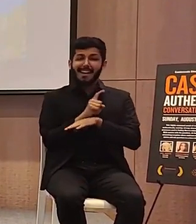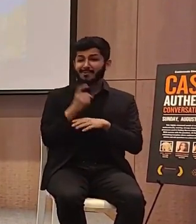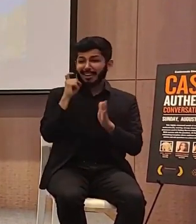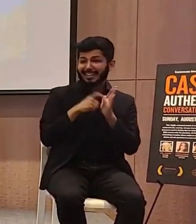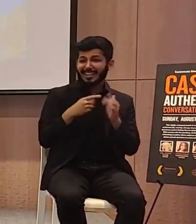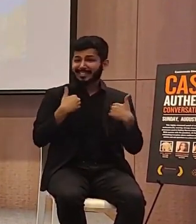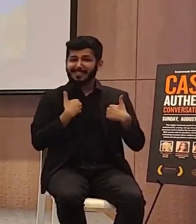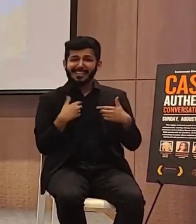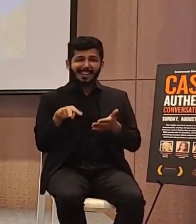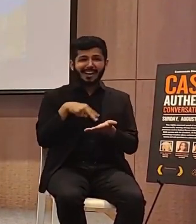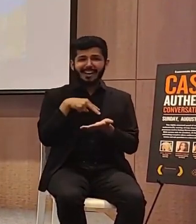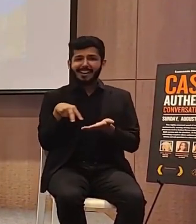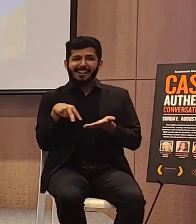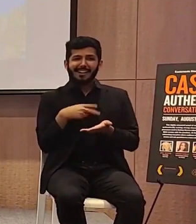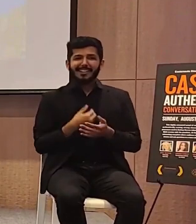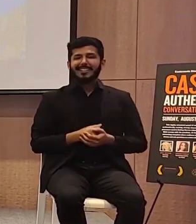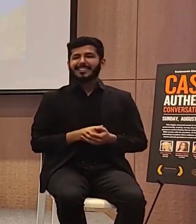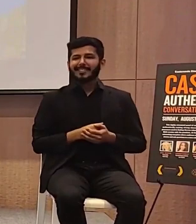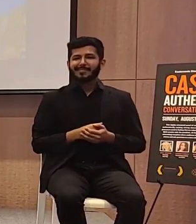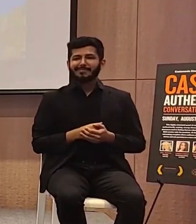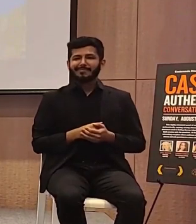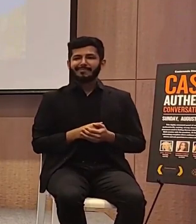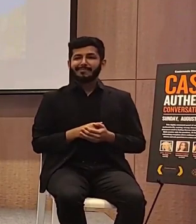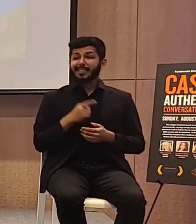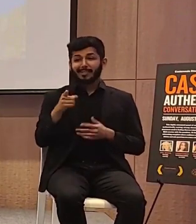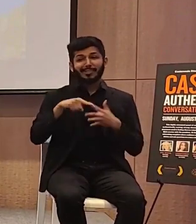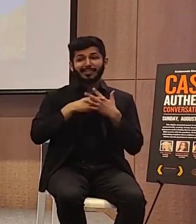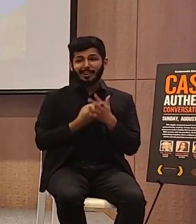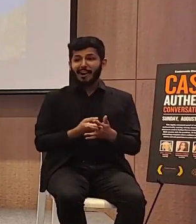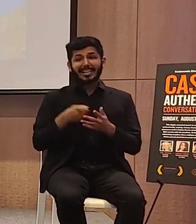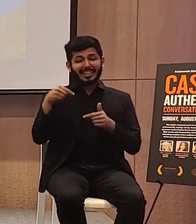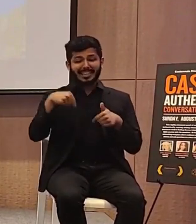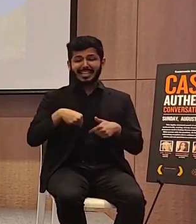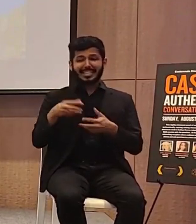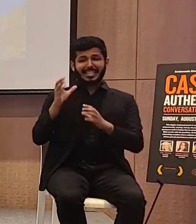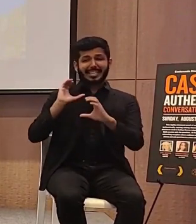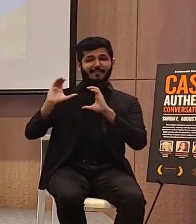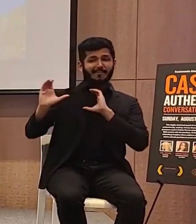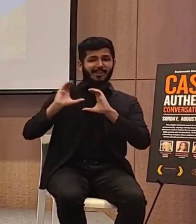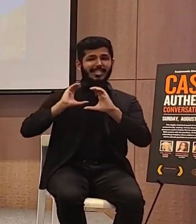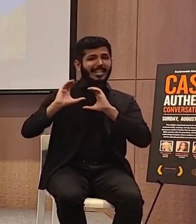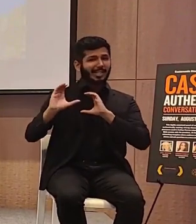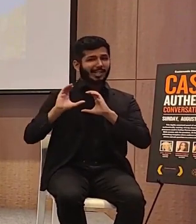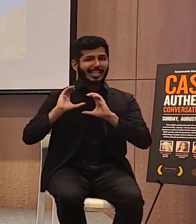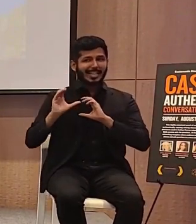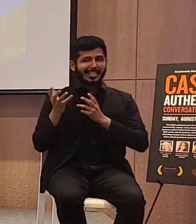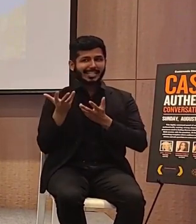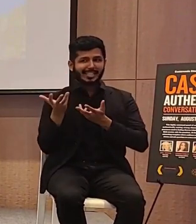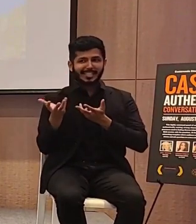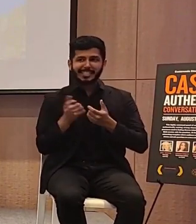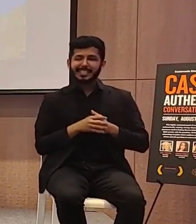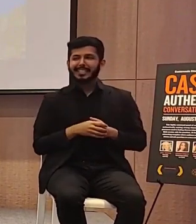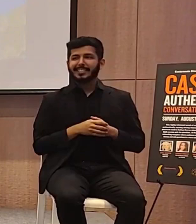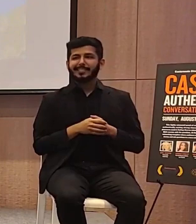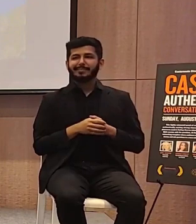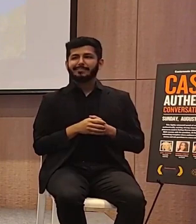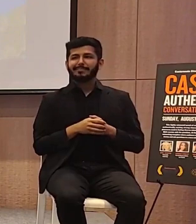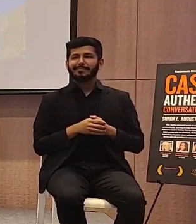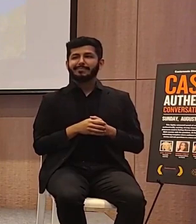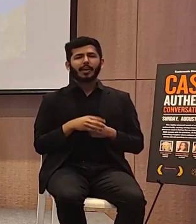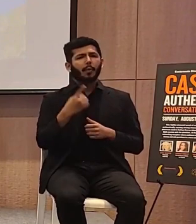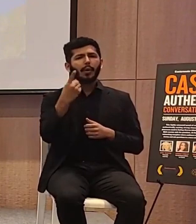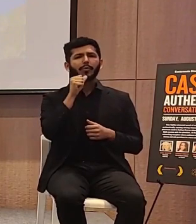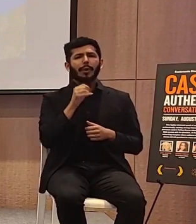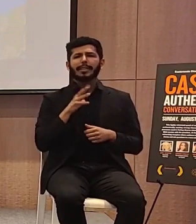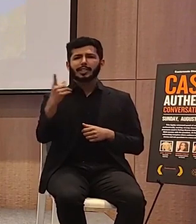me. You started this transaction. I had one lady, she was relentless. Like,